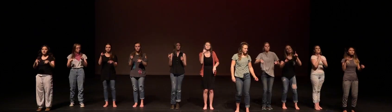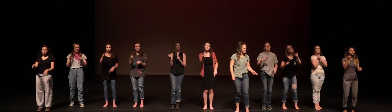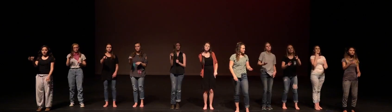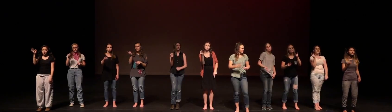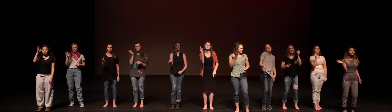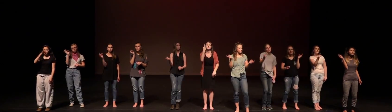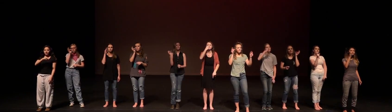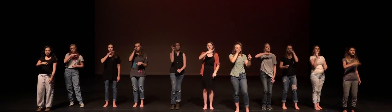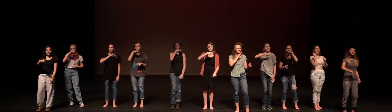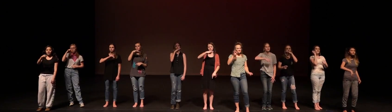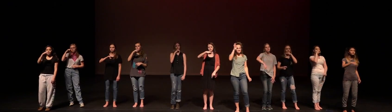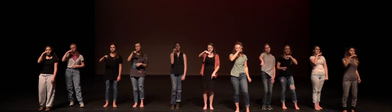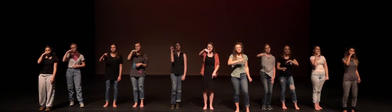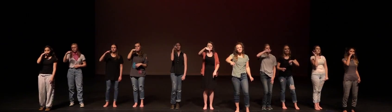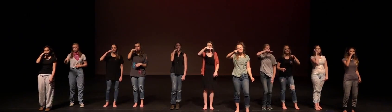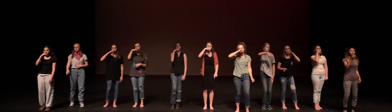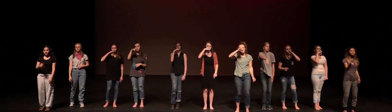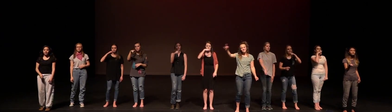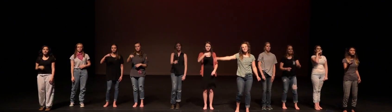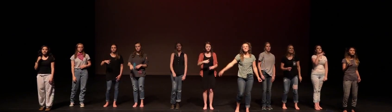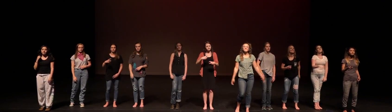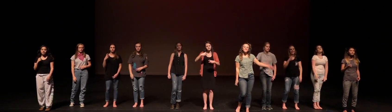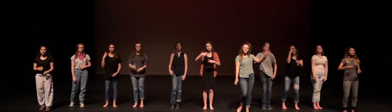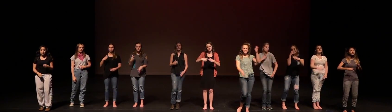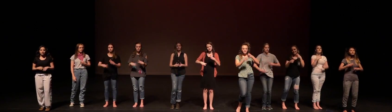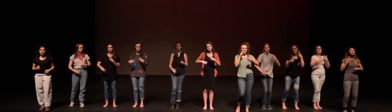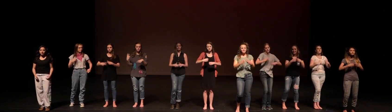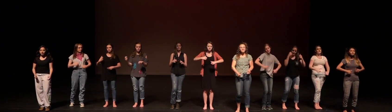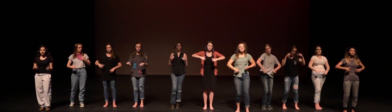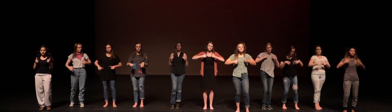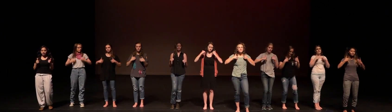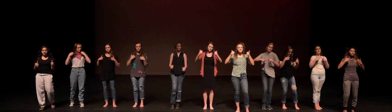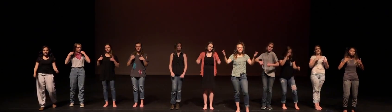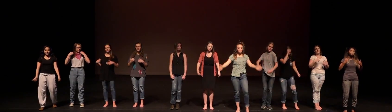you're alive. Master King, it's time and life